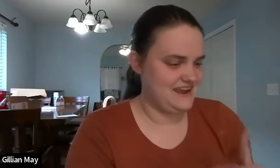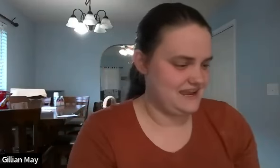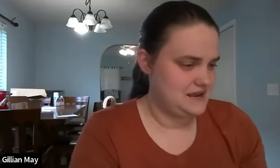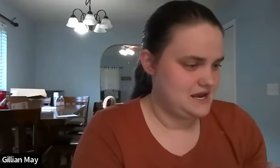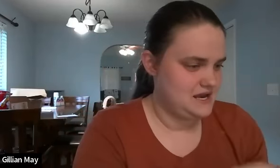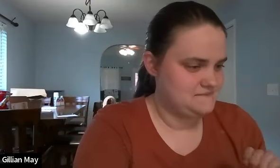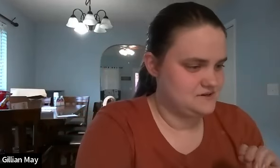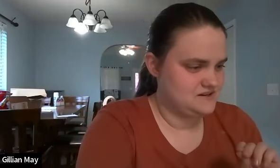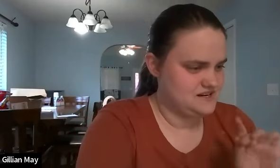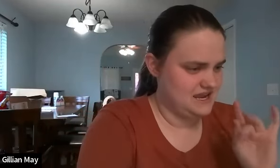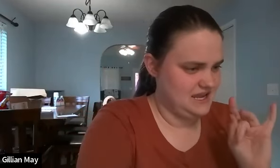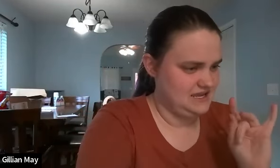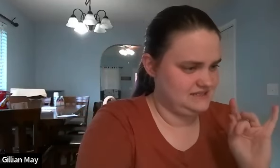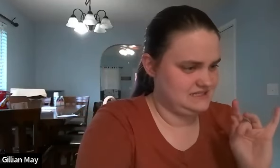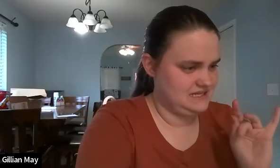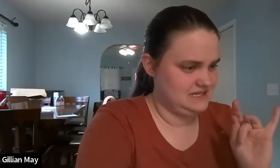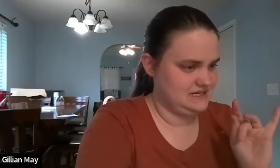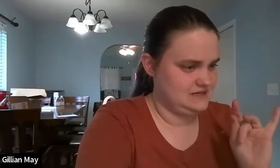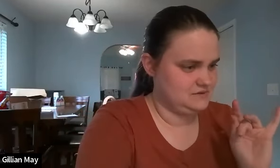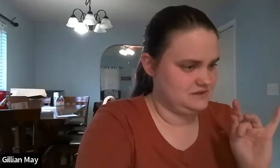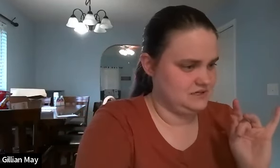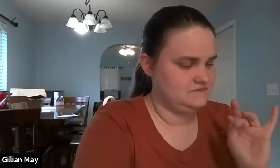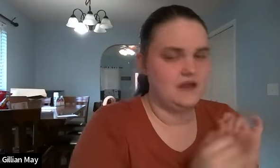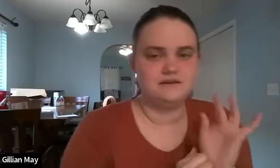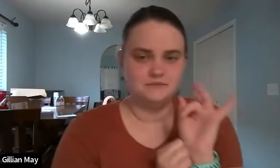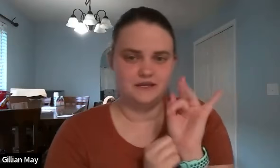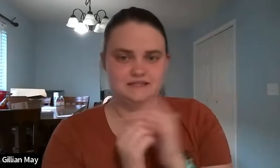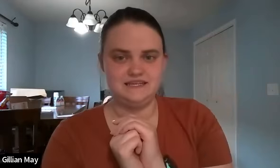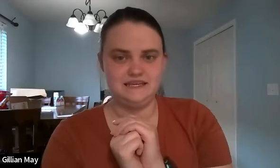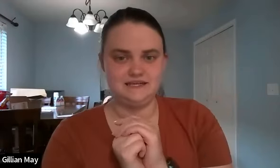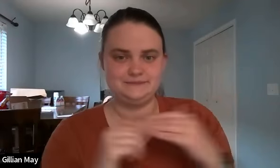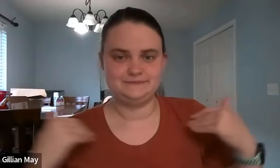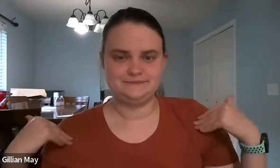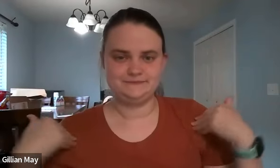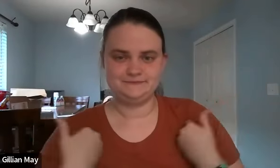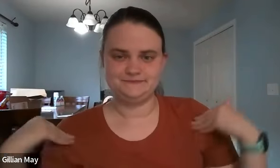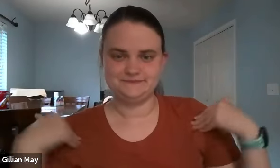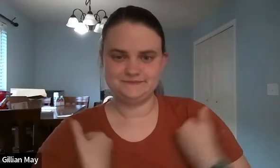right. Number 18, I believe. Yeah, number 18.